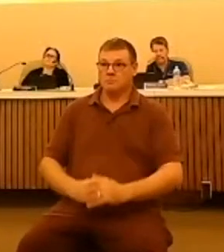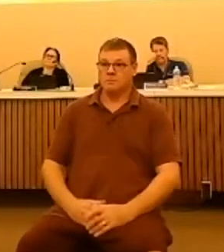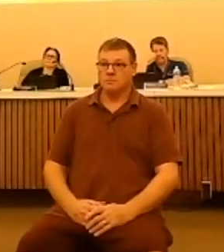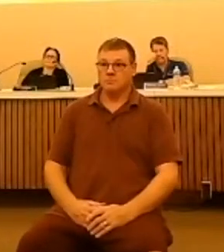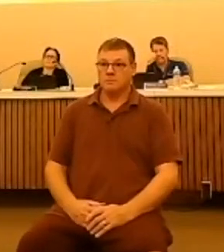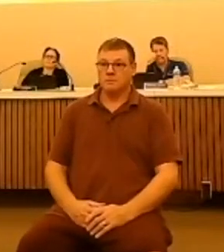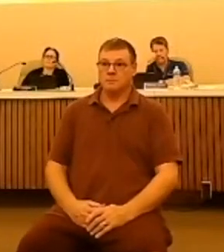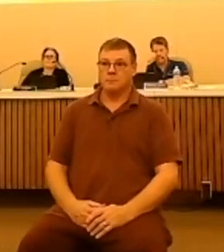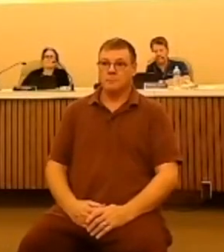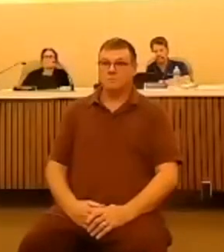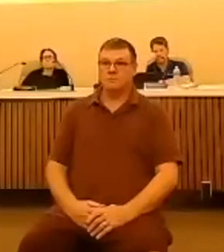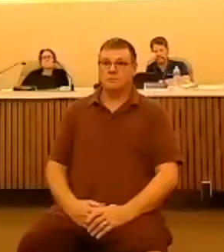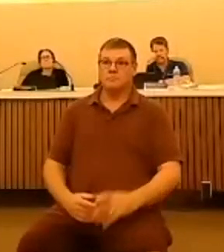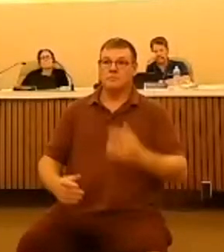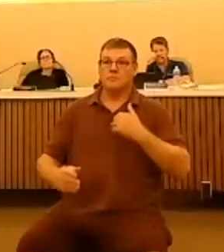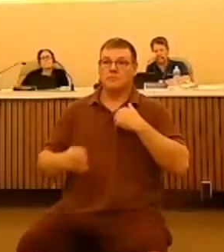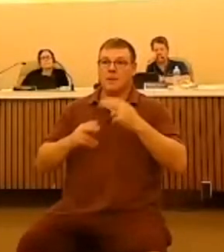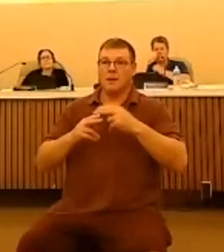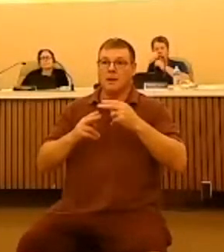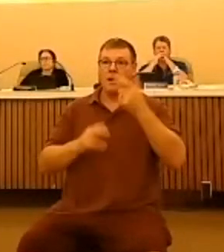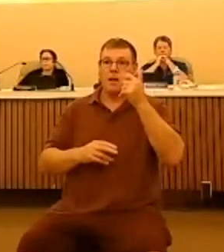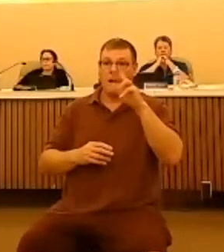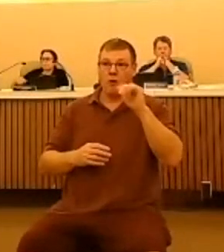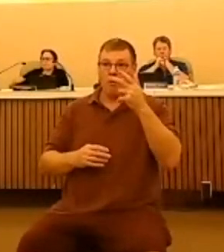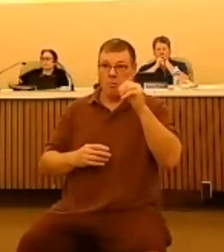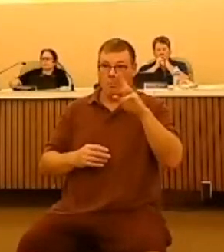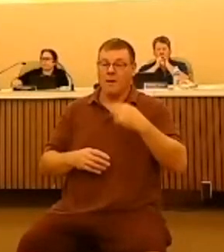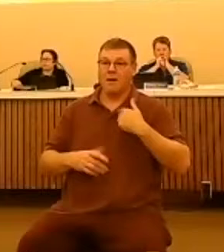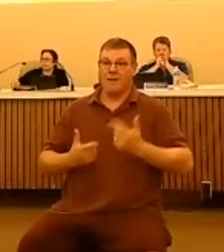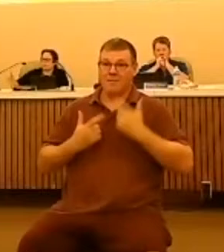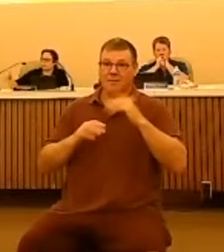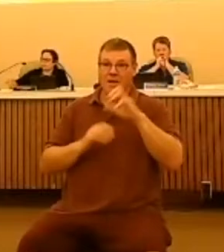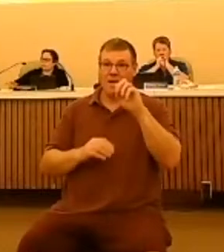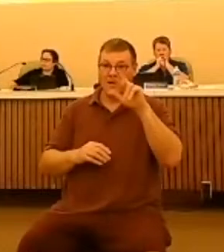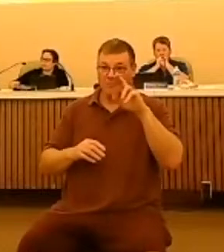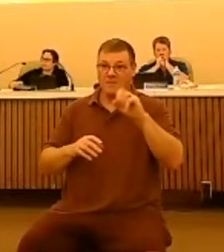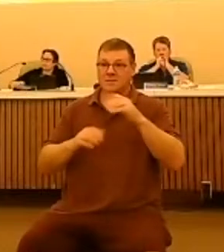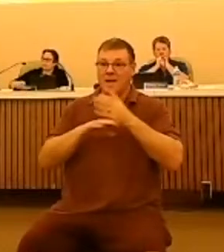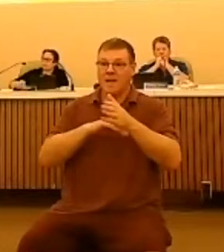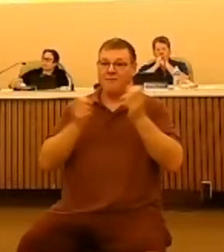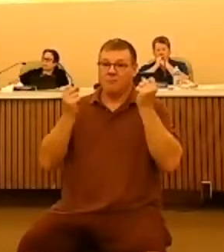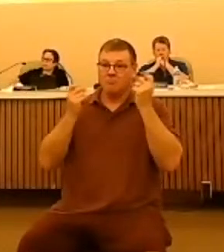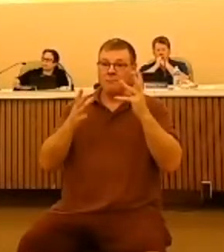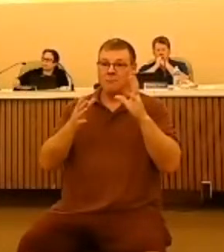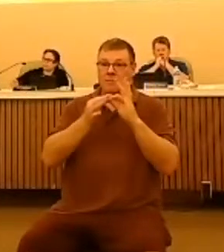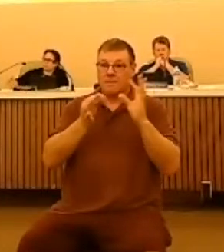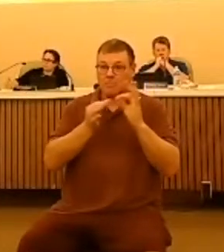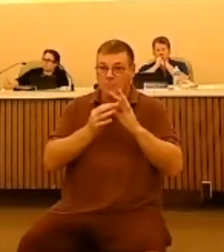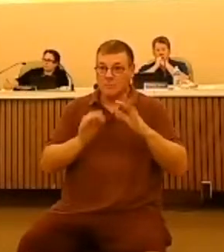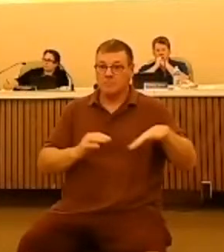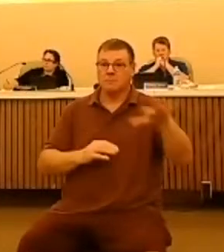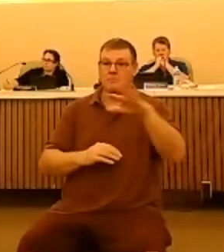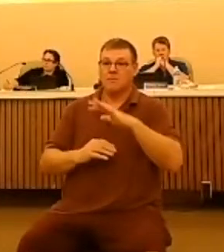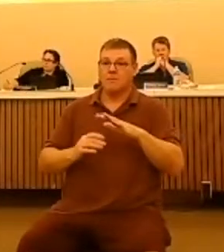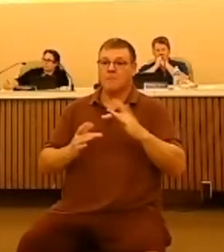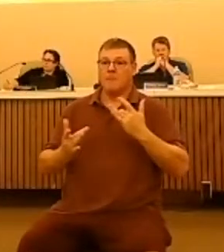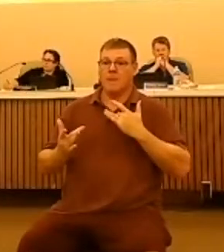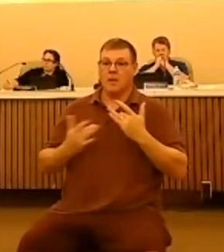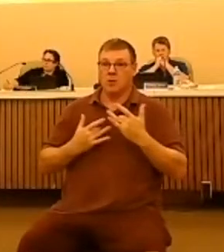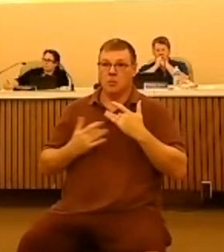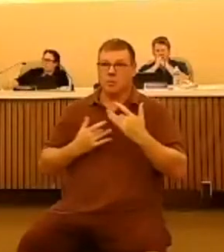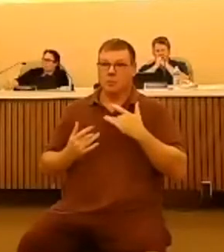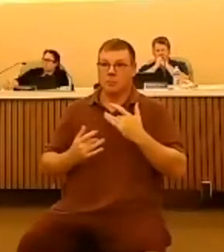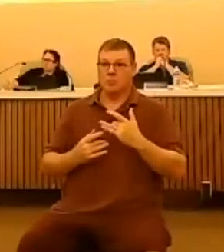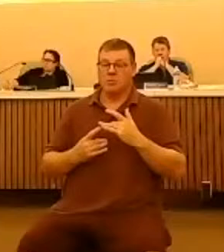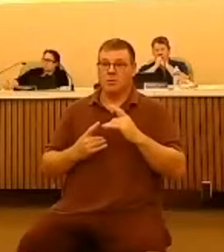I'll introduce myself. My name is Gary Hahn. I live on Nevins Road. I've heard a lot of comments from residents